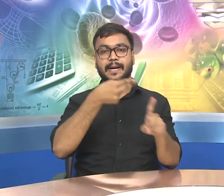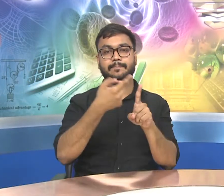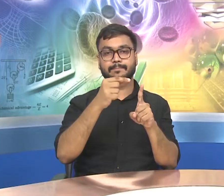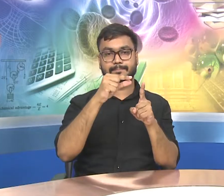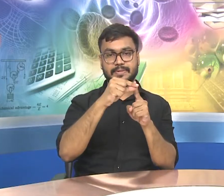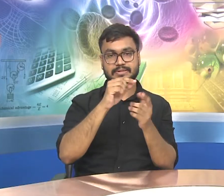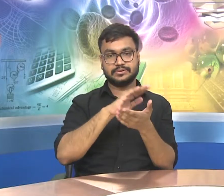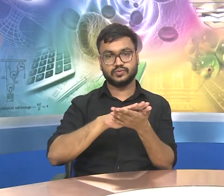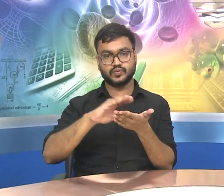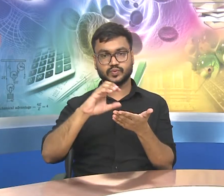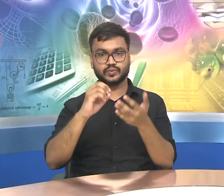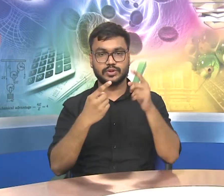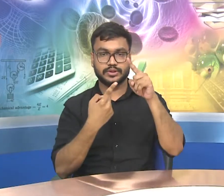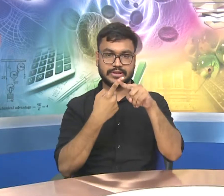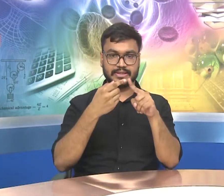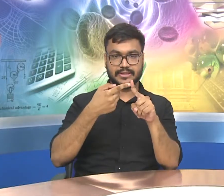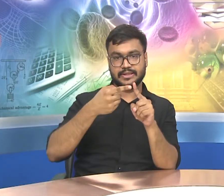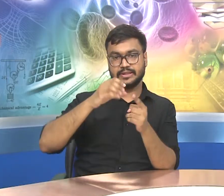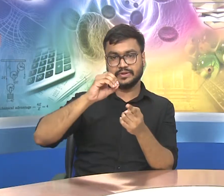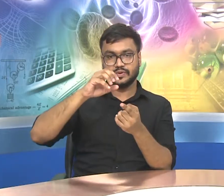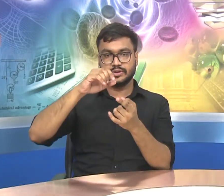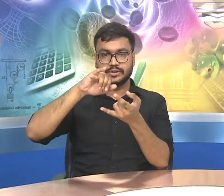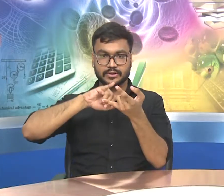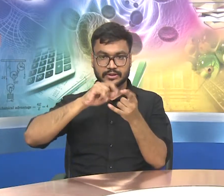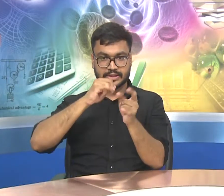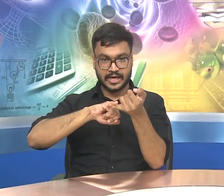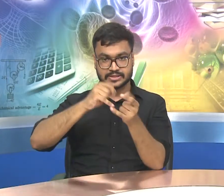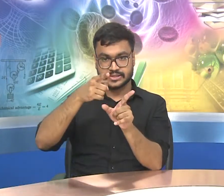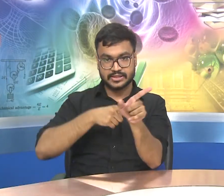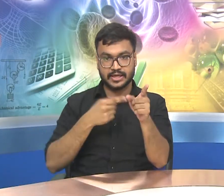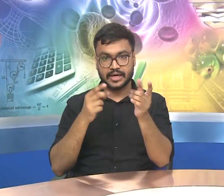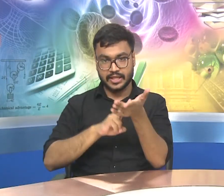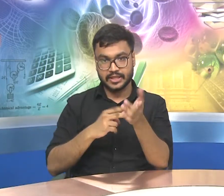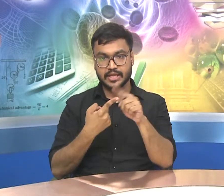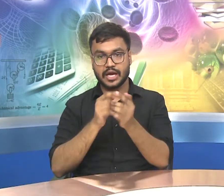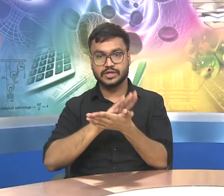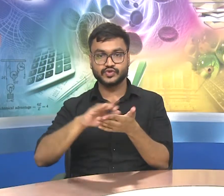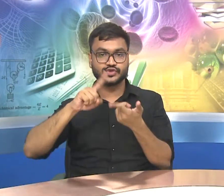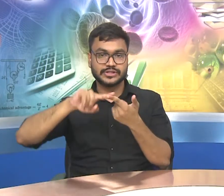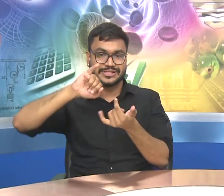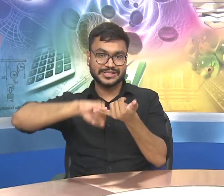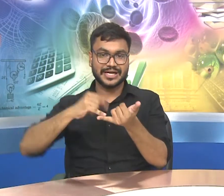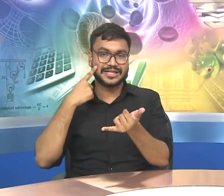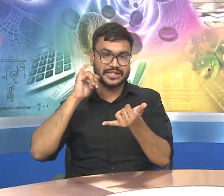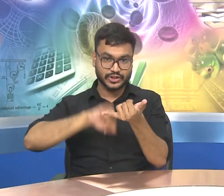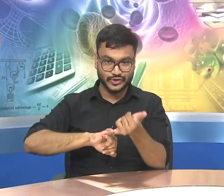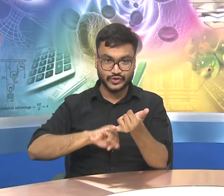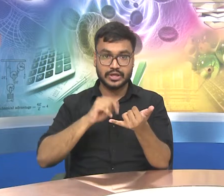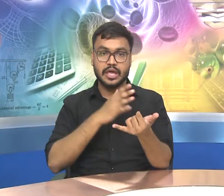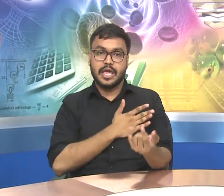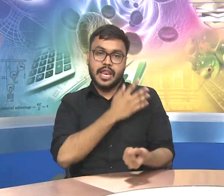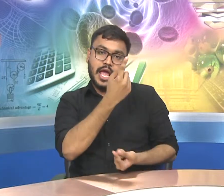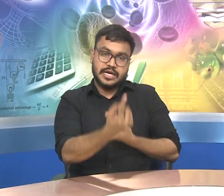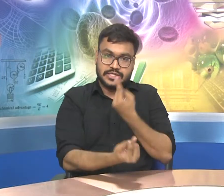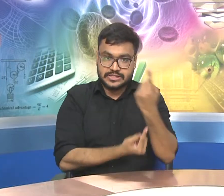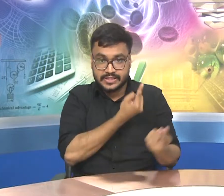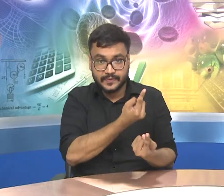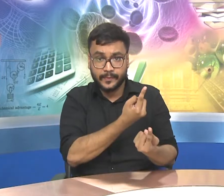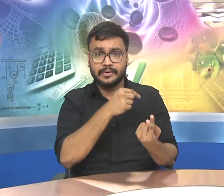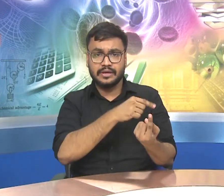Through a process called photosynthesis, Plants convert